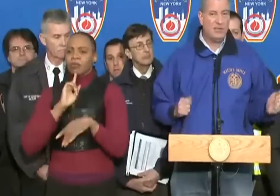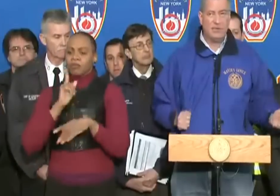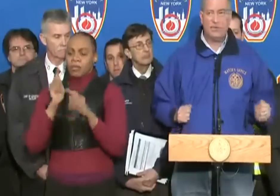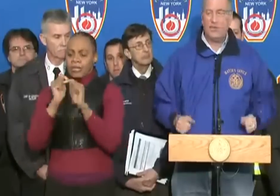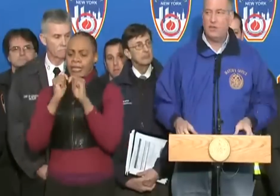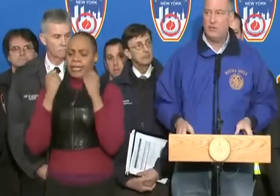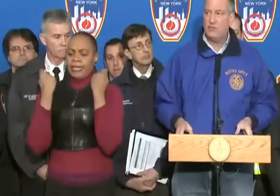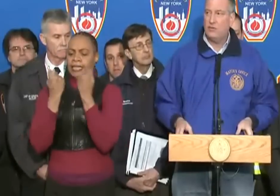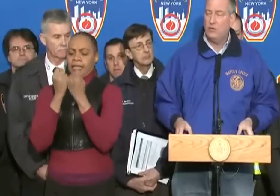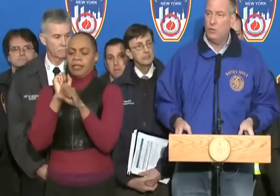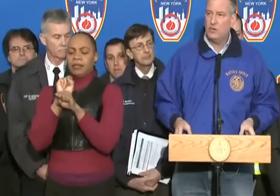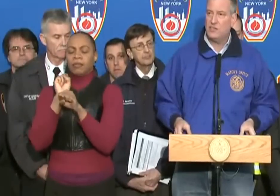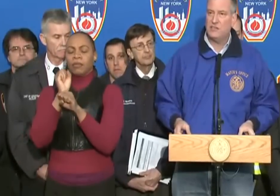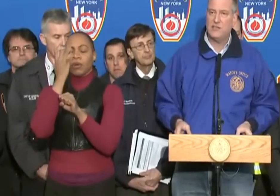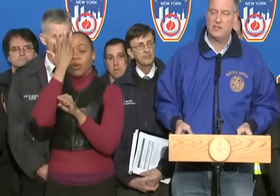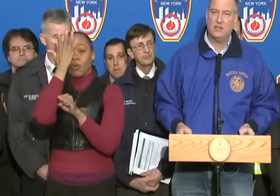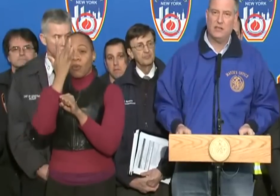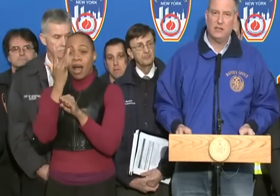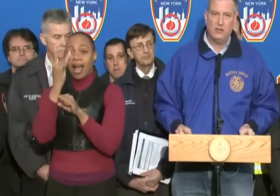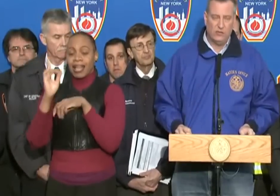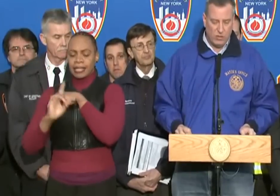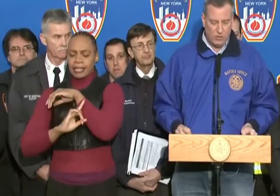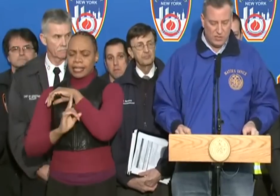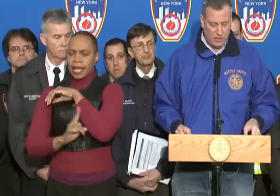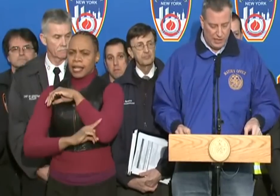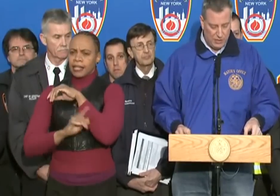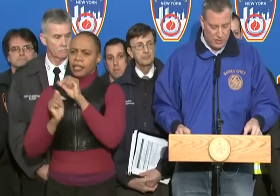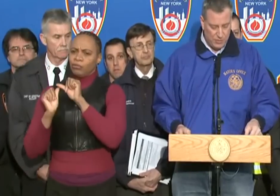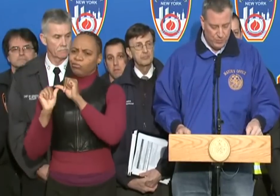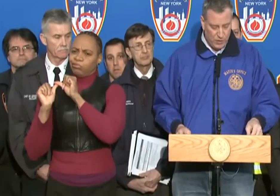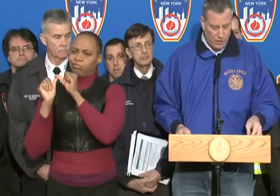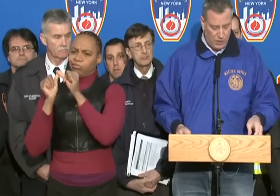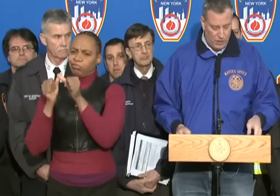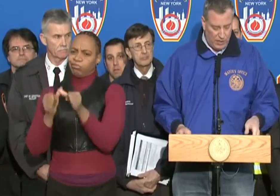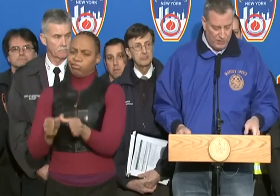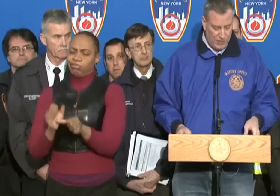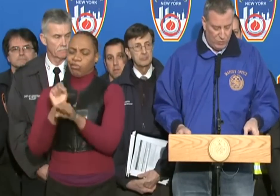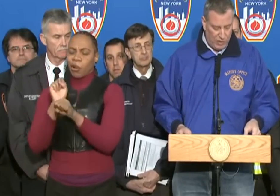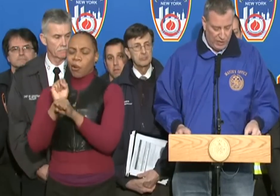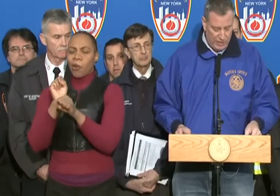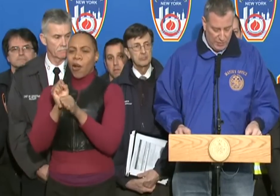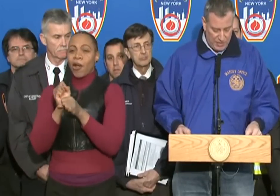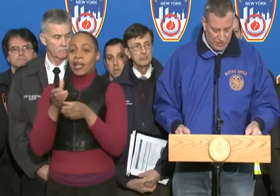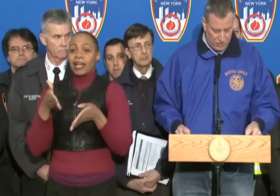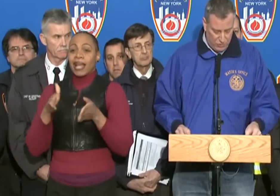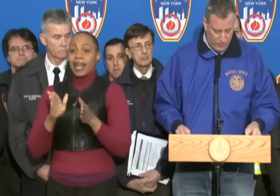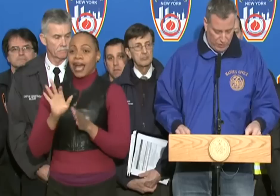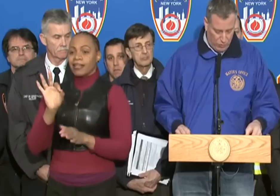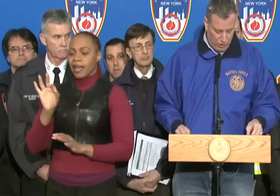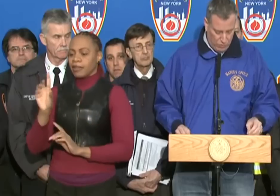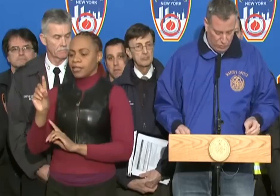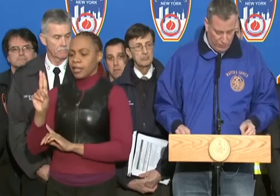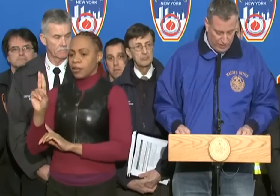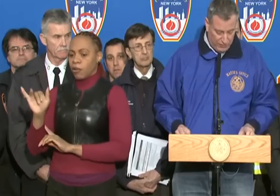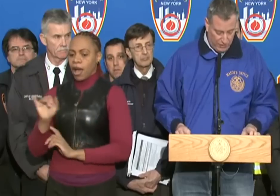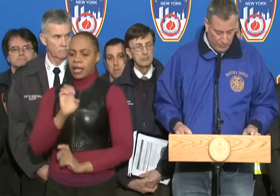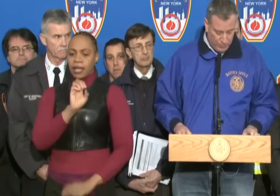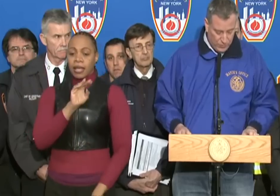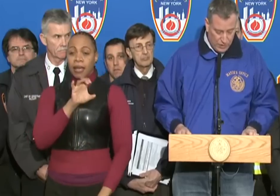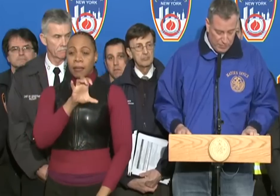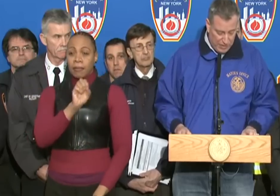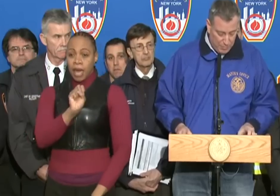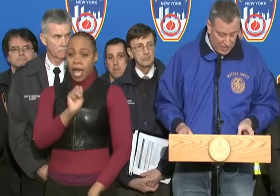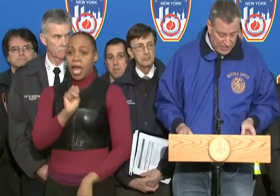happens here. Because sanitation works incessantly to clear the roads, it allows FDNY and EMS to do their work more